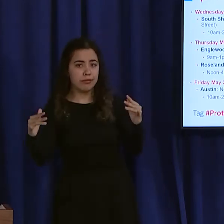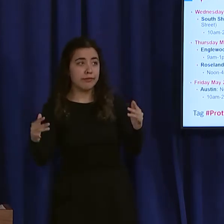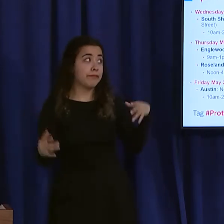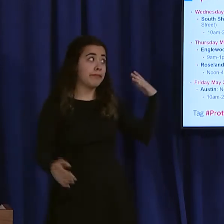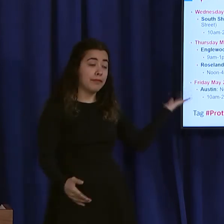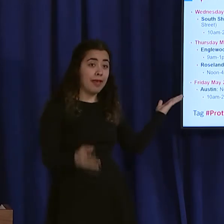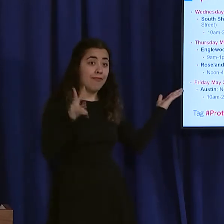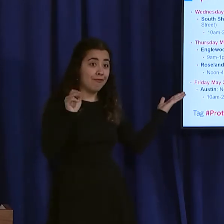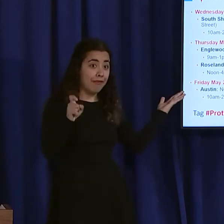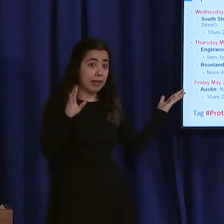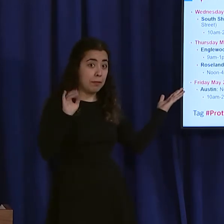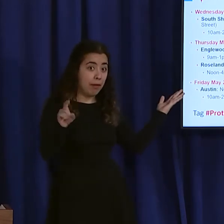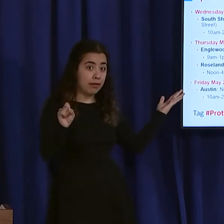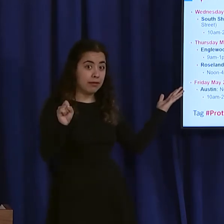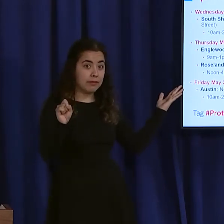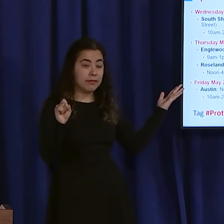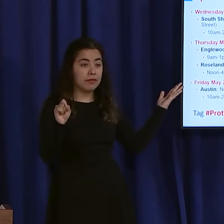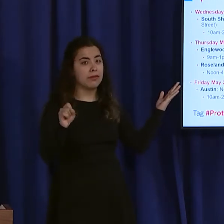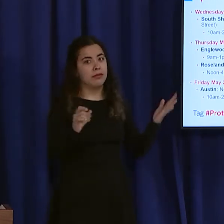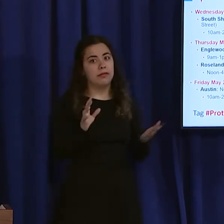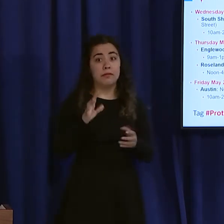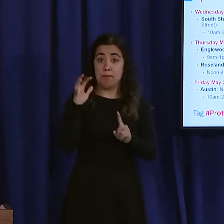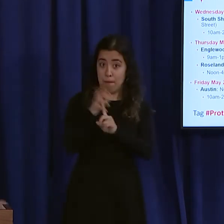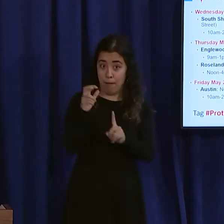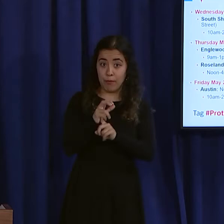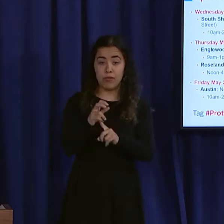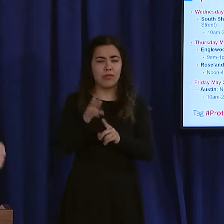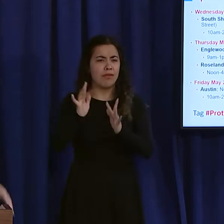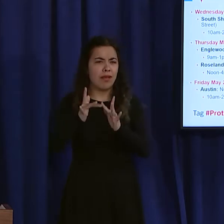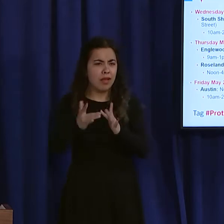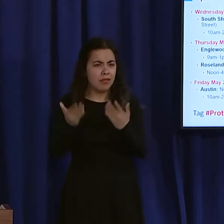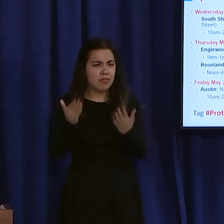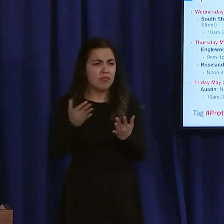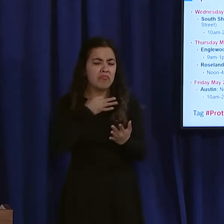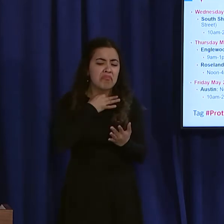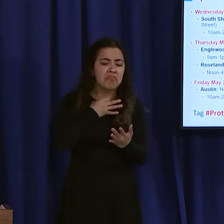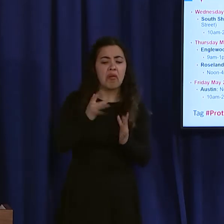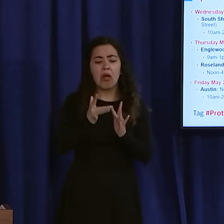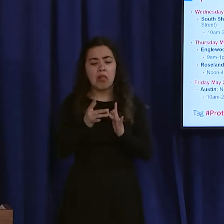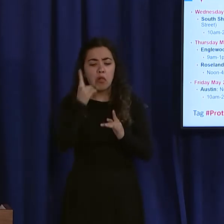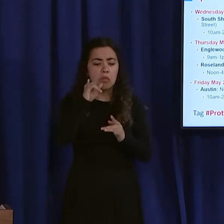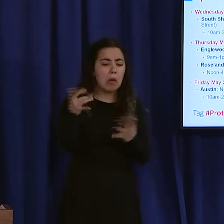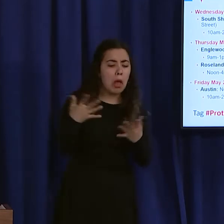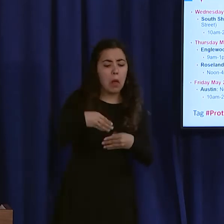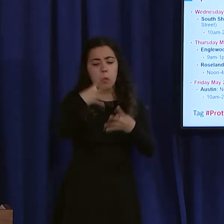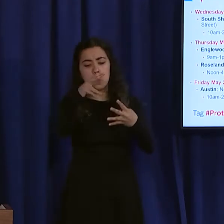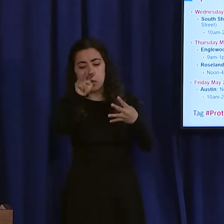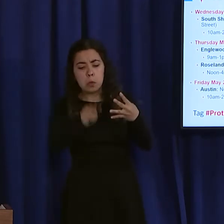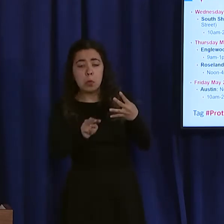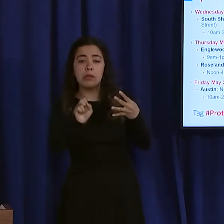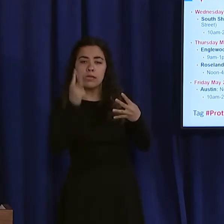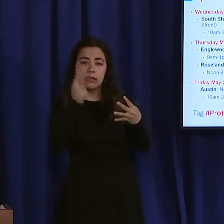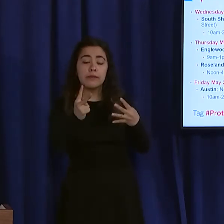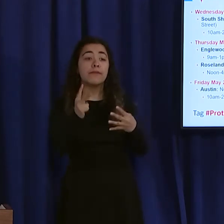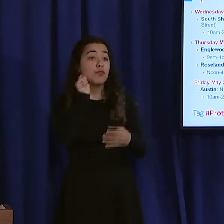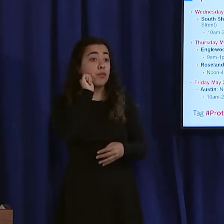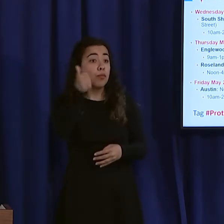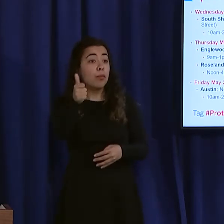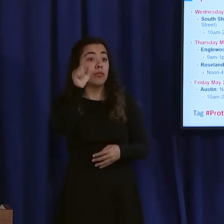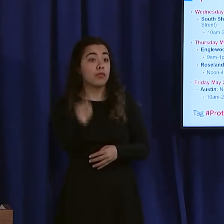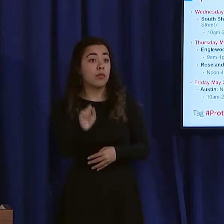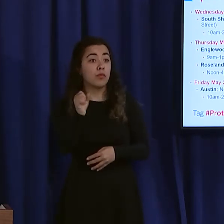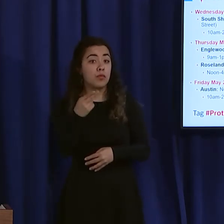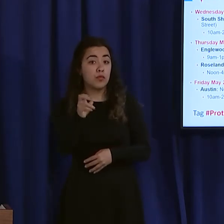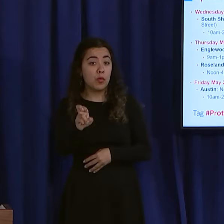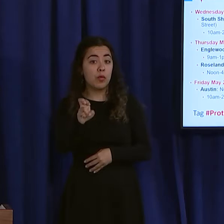Bus. It's been one of our most popular things. You can go online and see, but just over these next few days, to give you a sense, we'll be in South Shore tomorrow at the Atlas